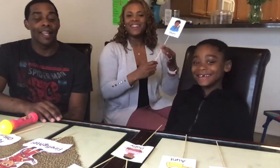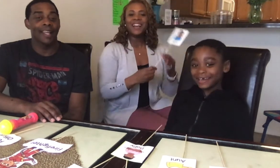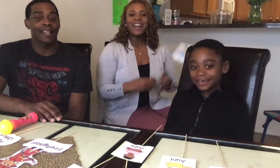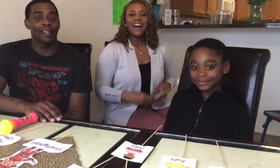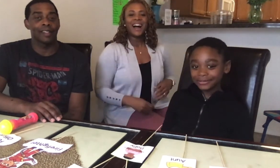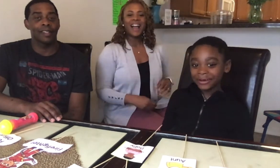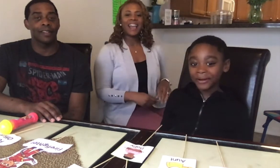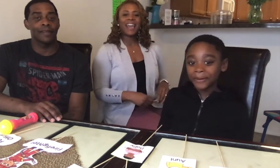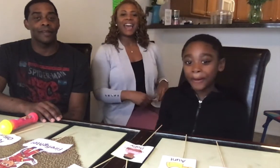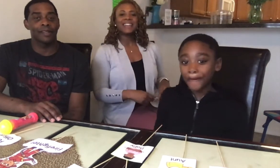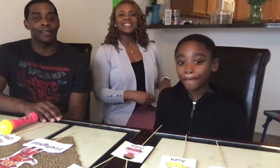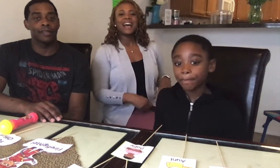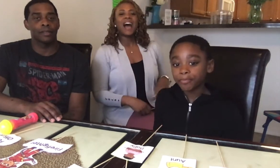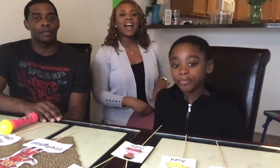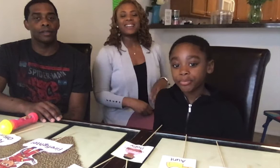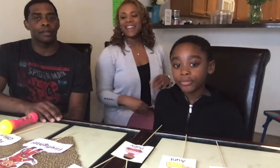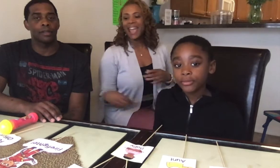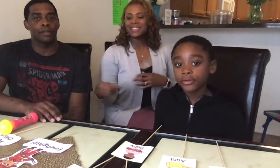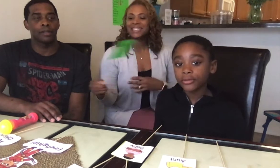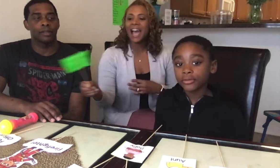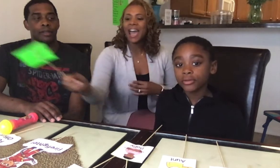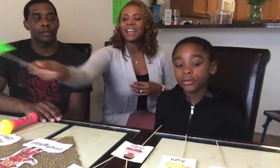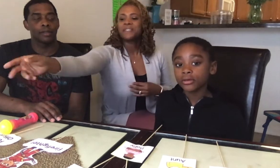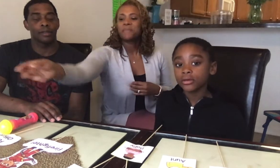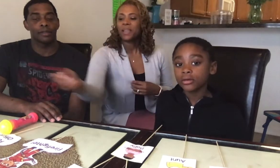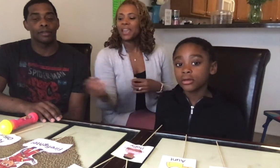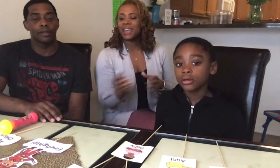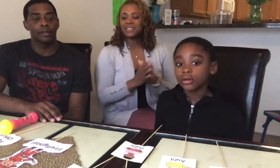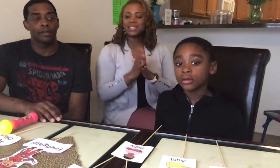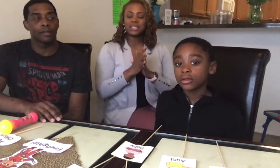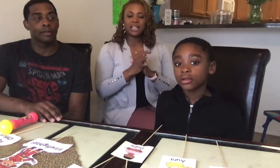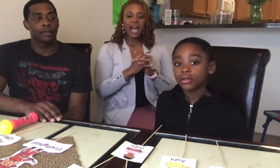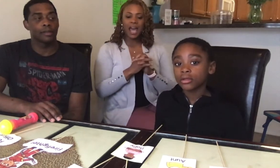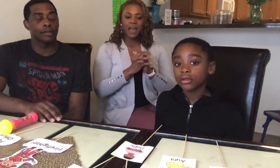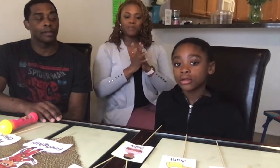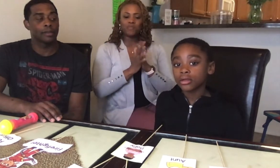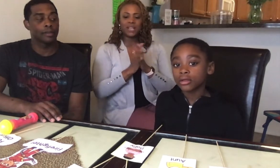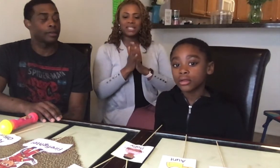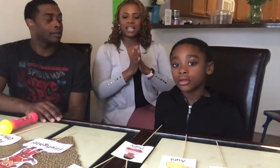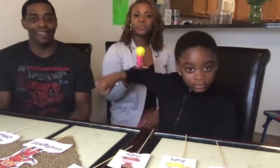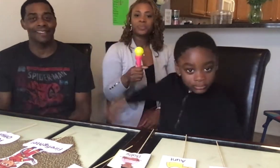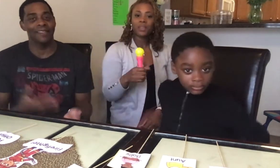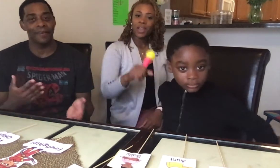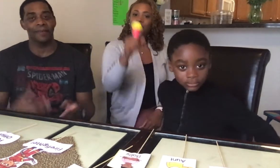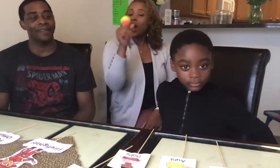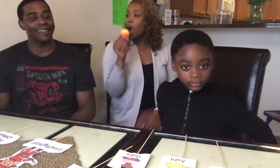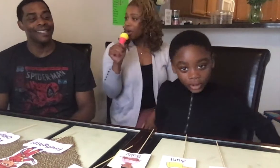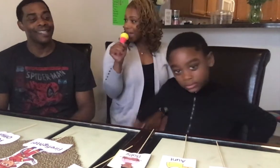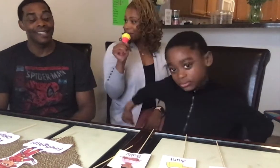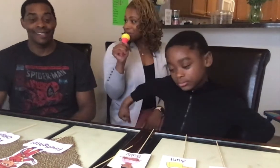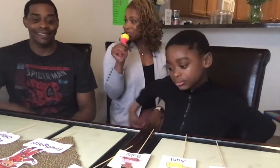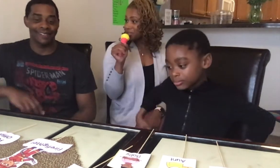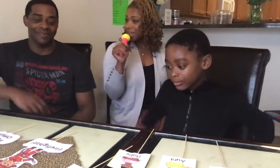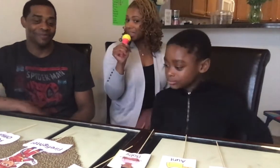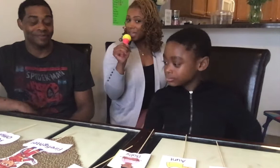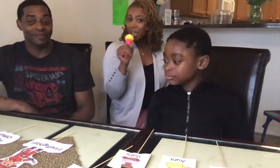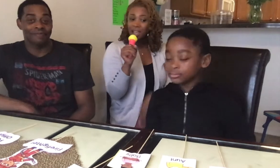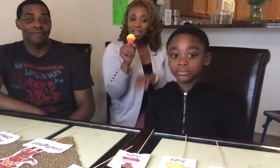Woo! All right, guys. Our next sign is the sign. Let's see. Okay, Mr. Stanley. That's